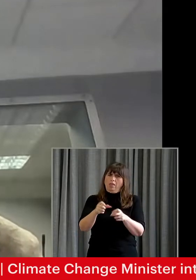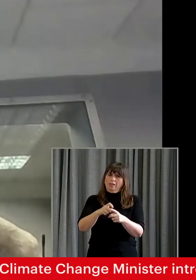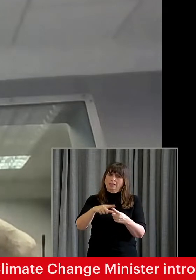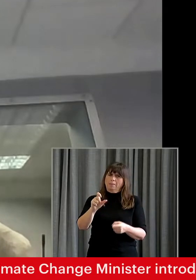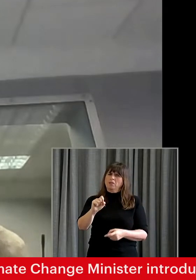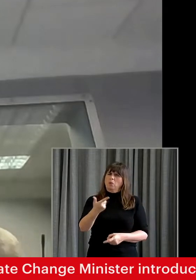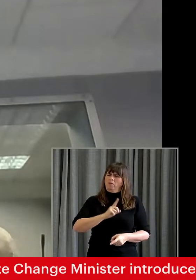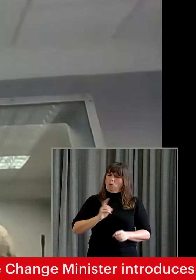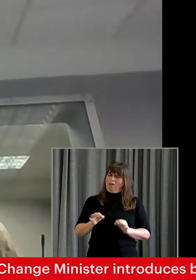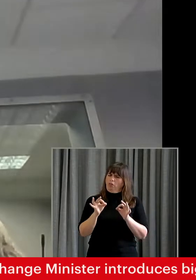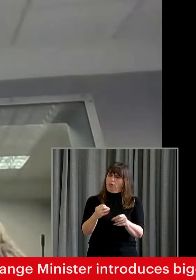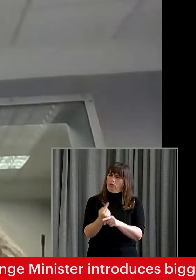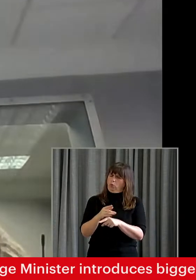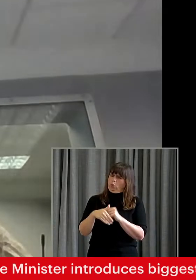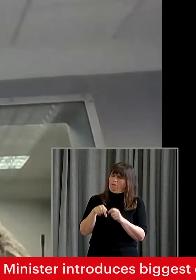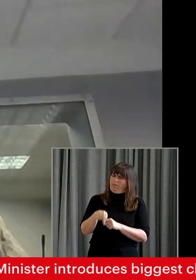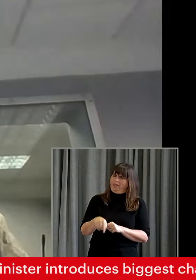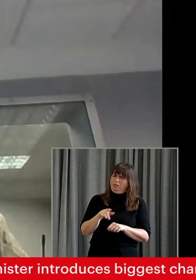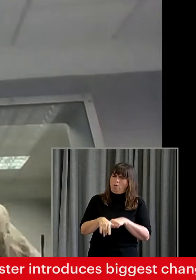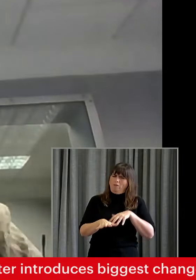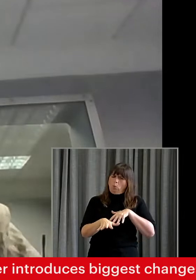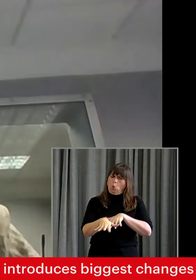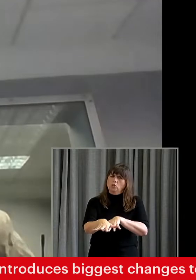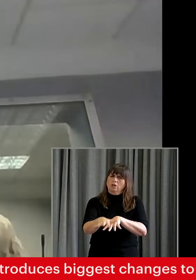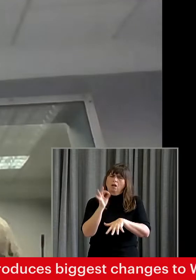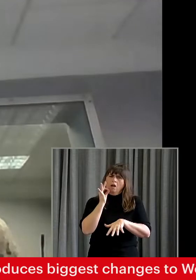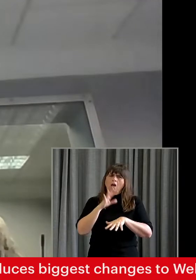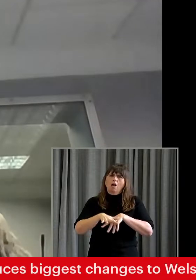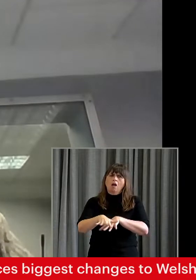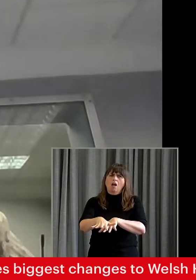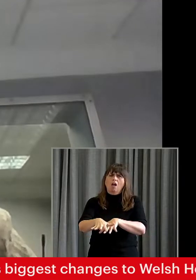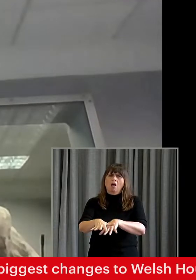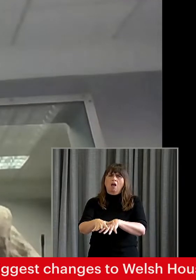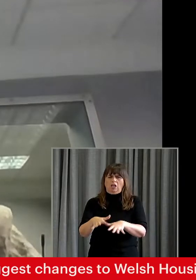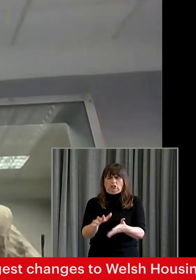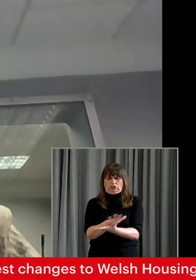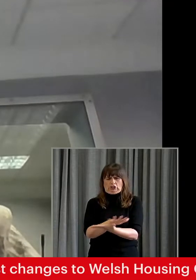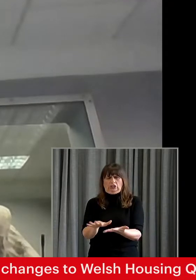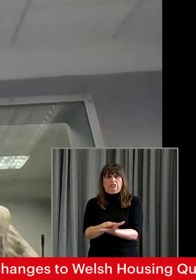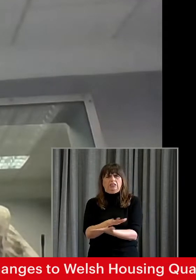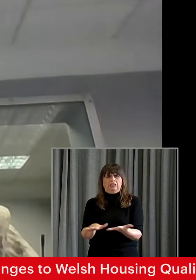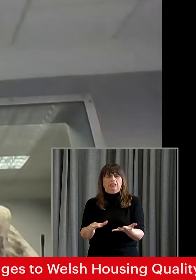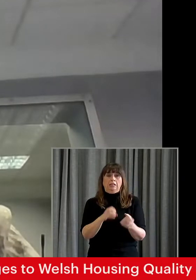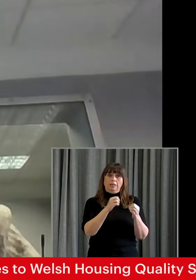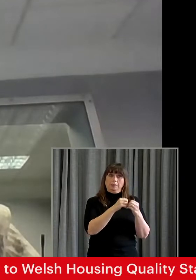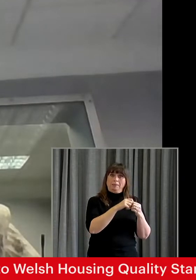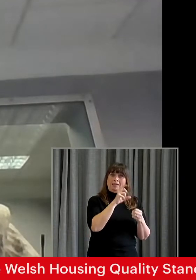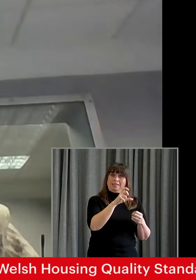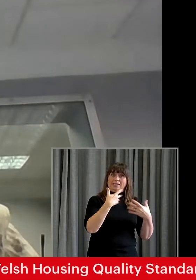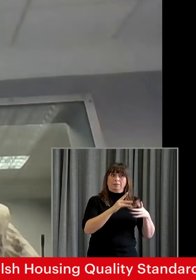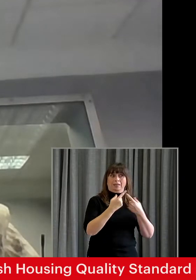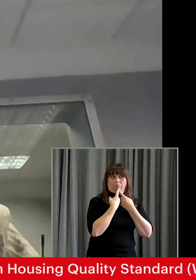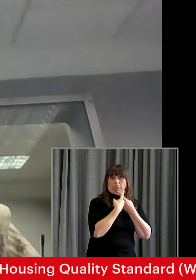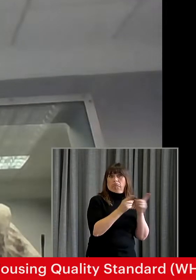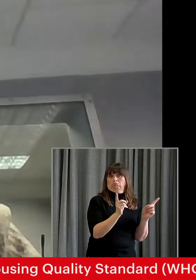you tell us why? And particularly in the light of more stories, BBC story last week